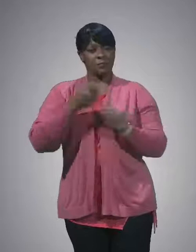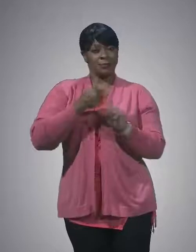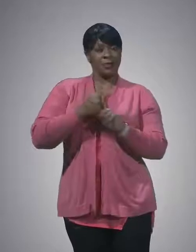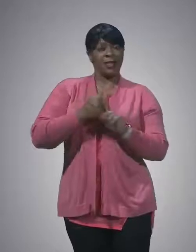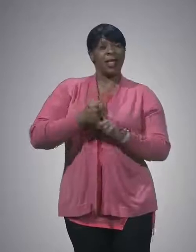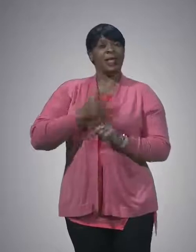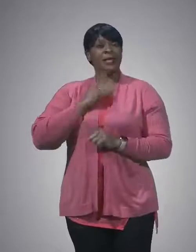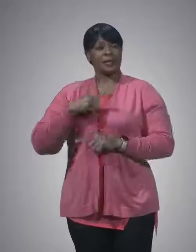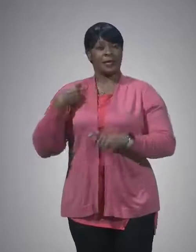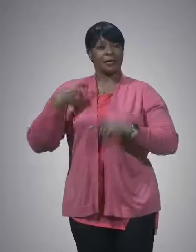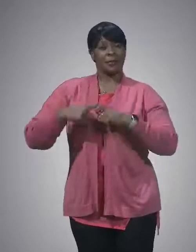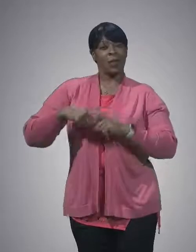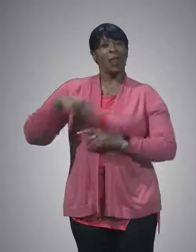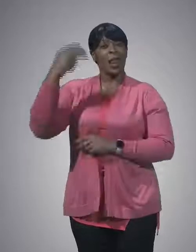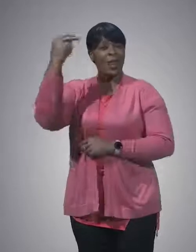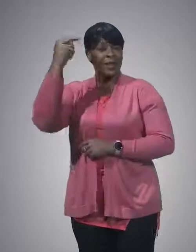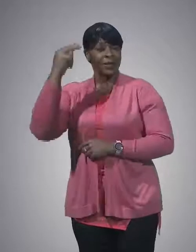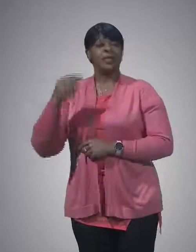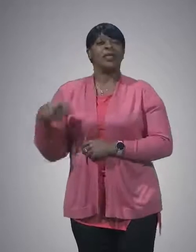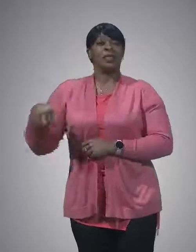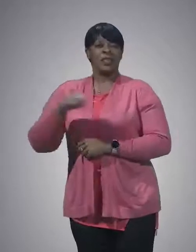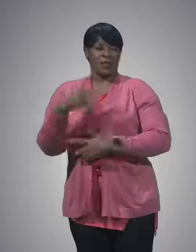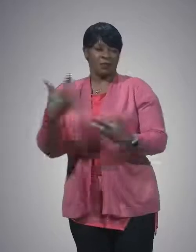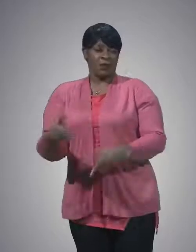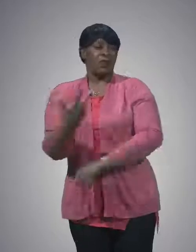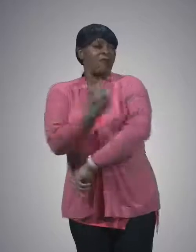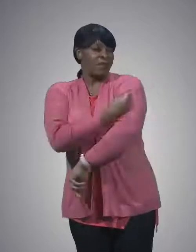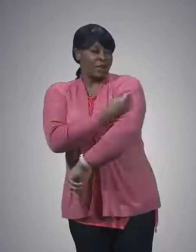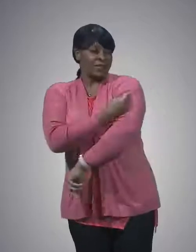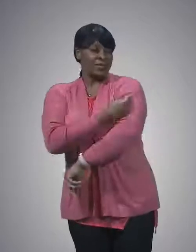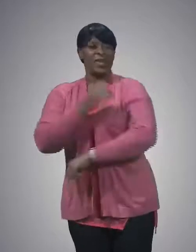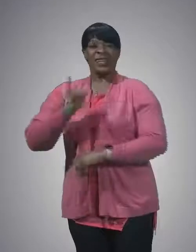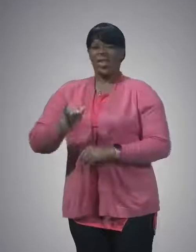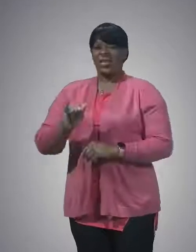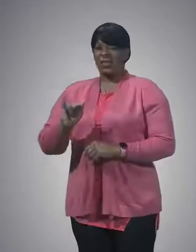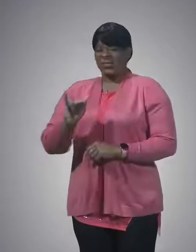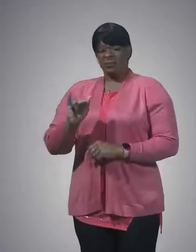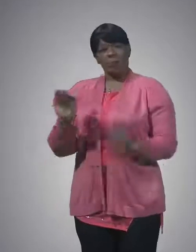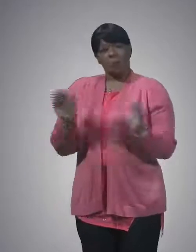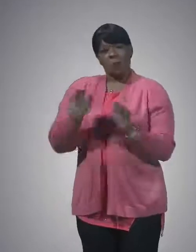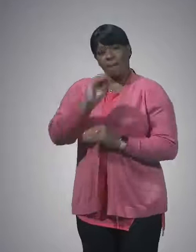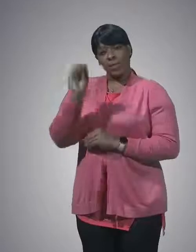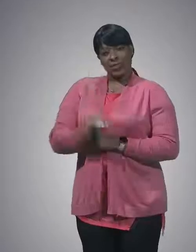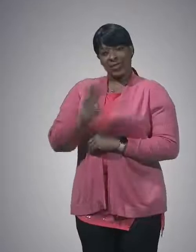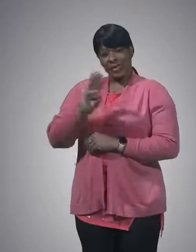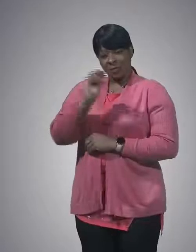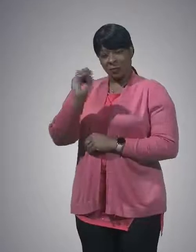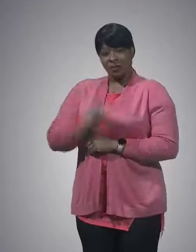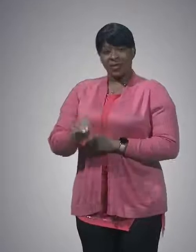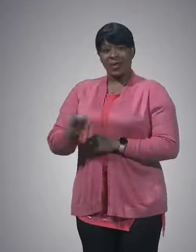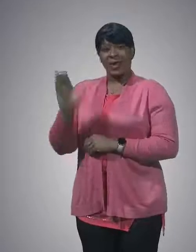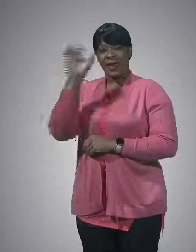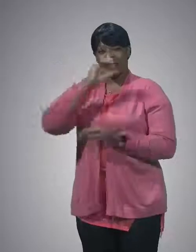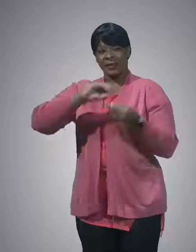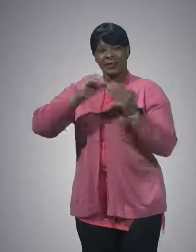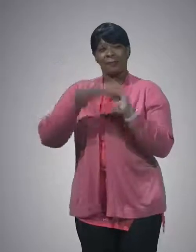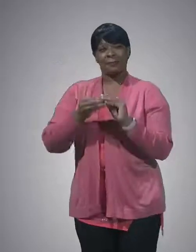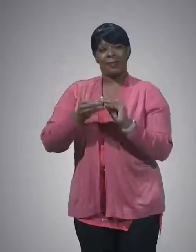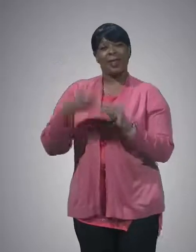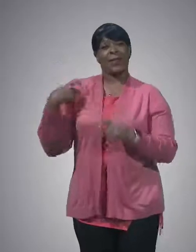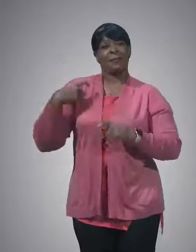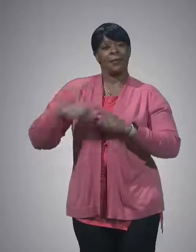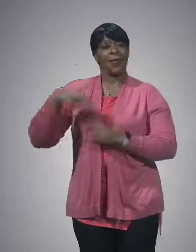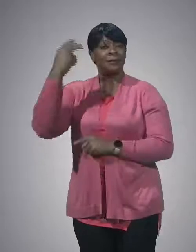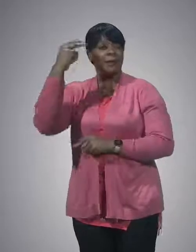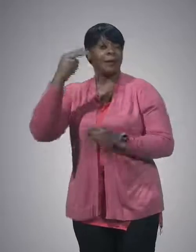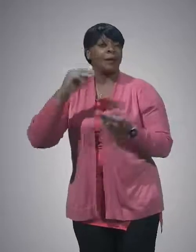or Latinx have been vaccinated in Shelby County, that is only about 6% of the estimated Latinx